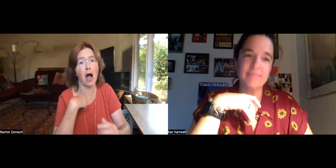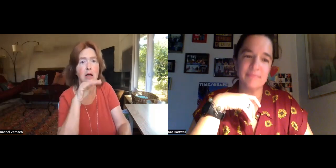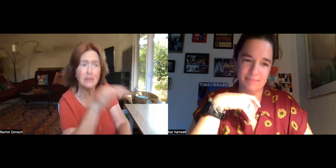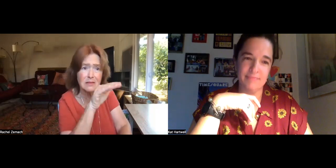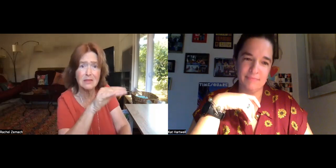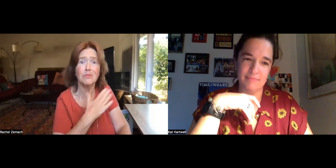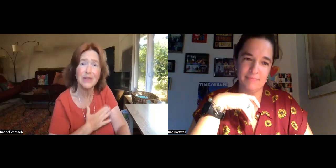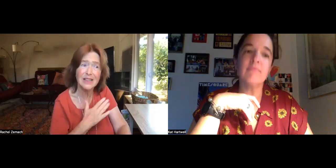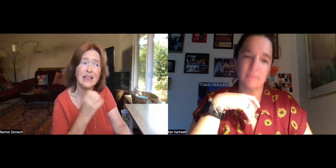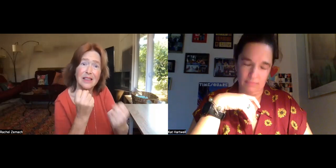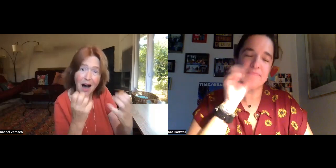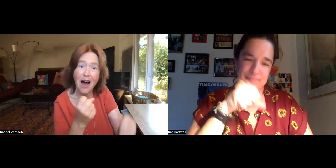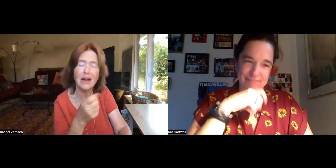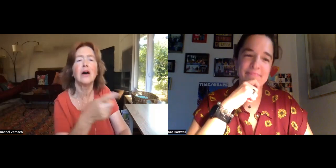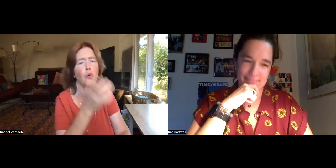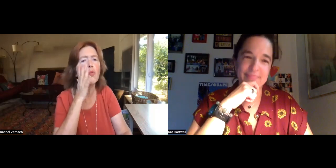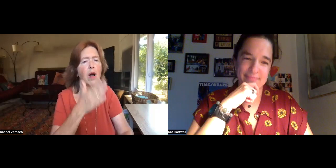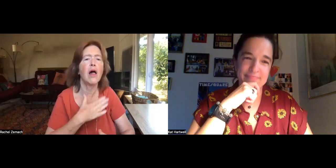I please sign with